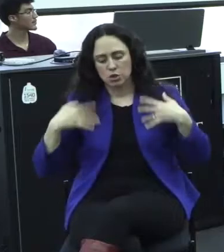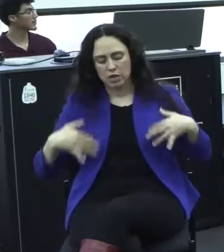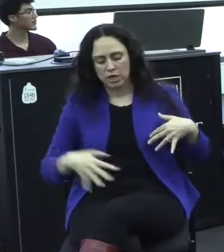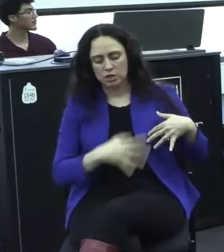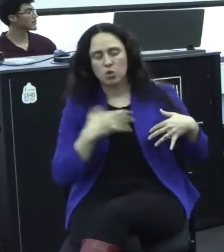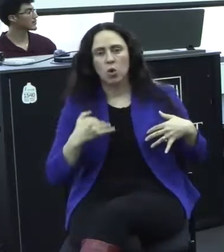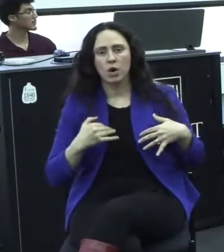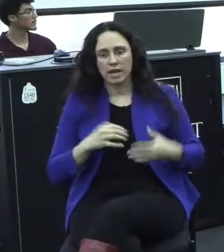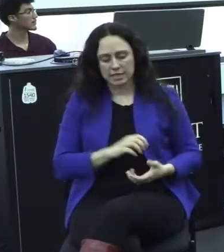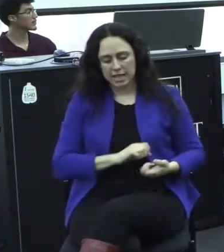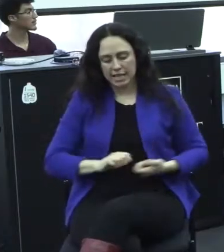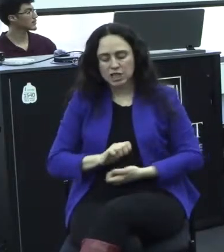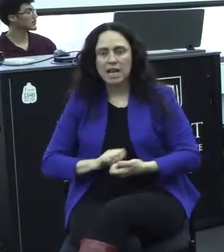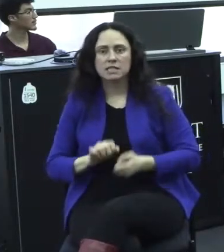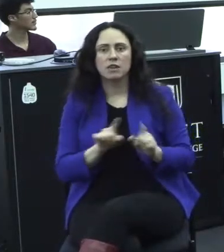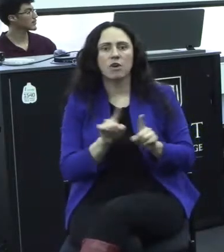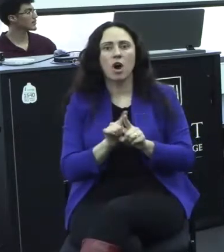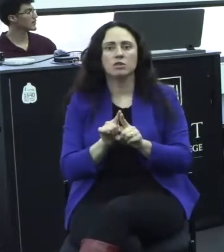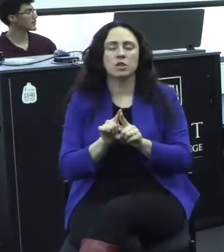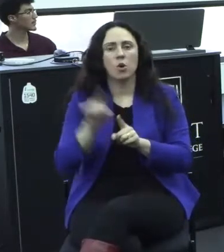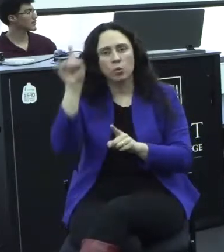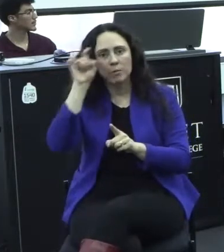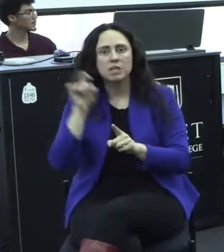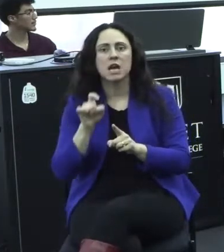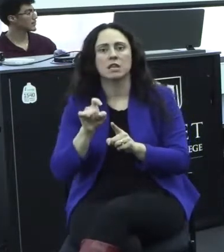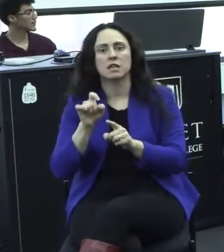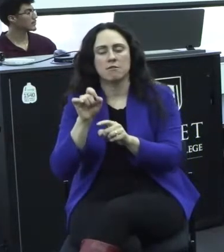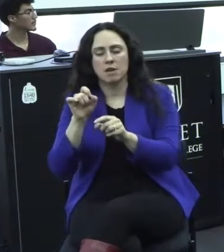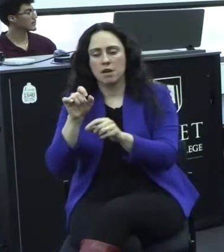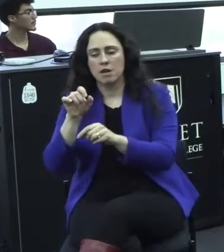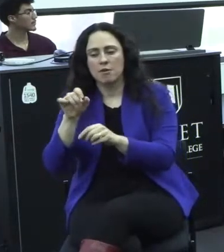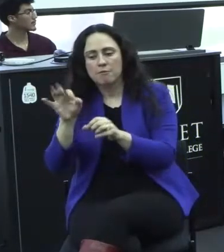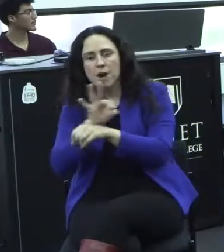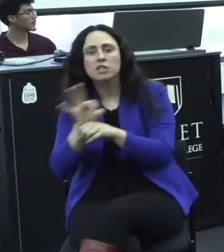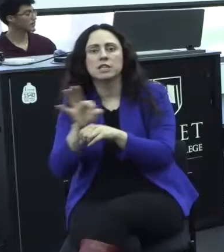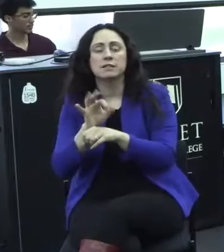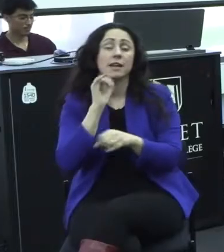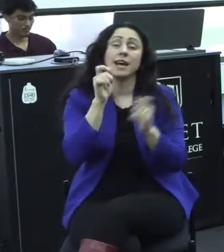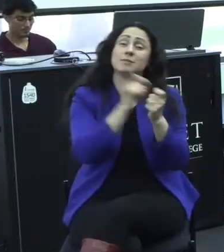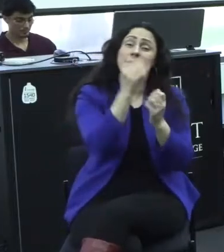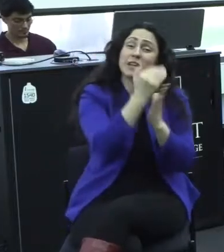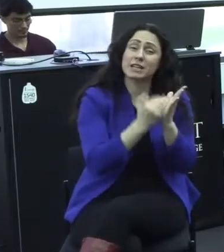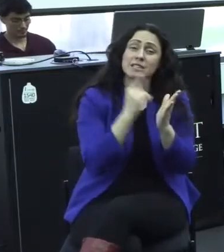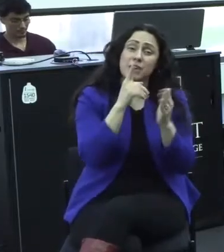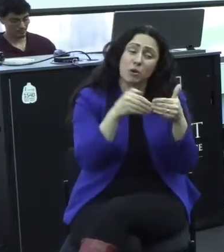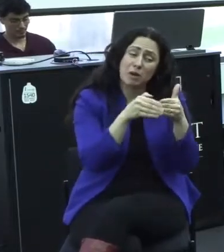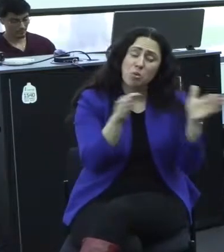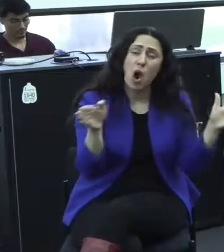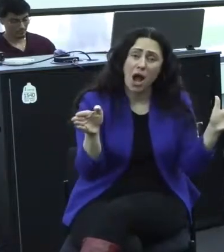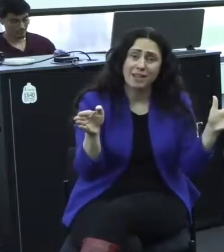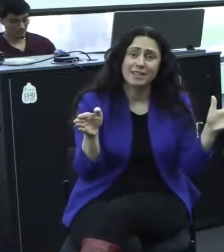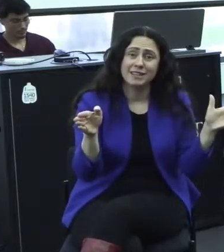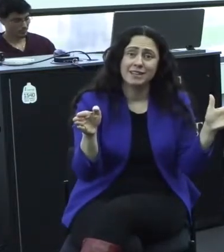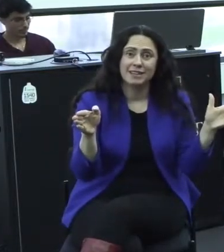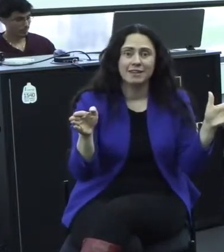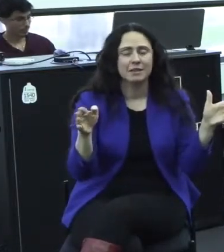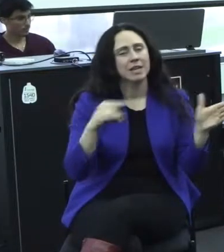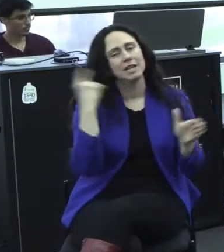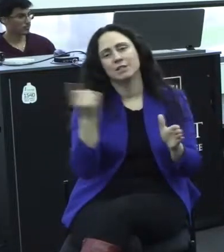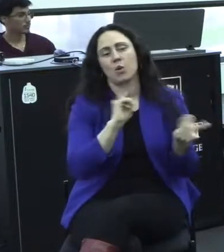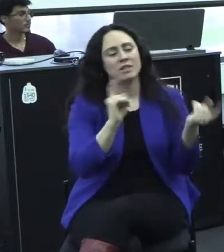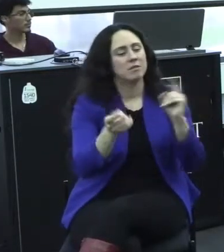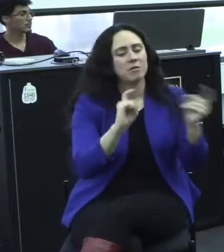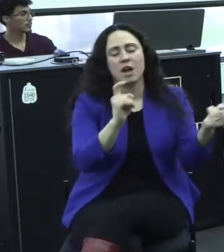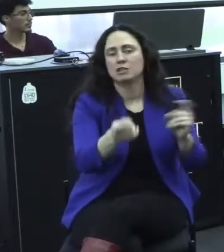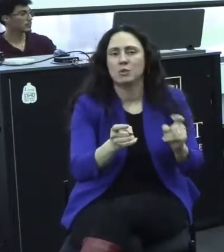digestive, and also reproductive functions. And this is not a specific list, it's very broad, and it constantly fluctuates